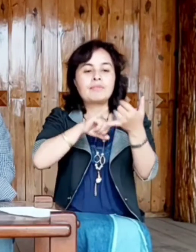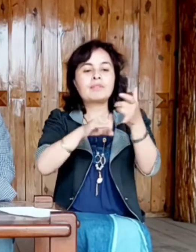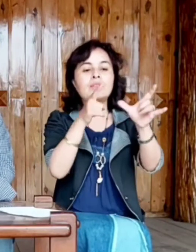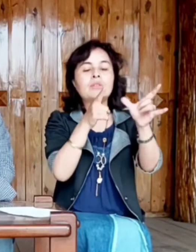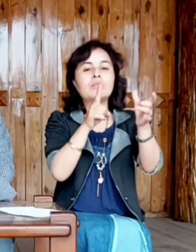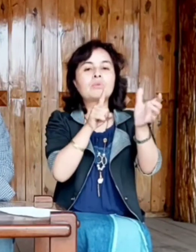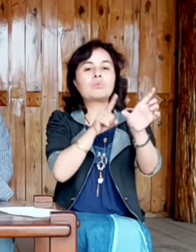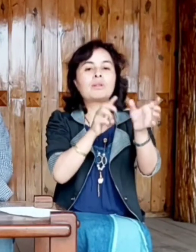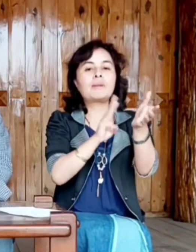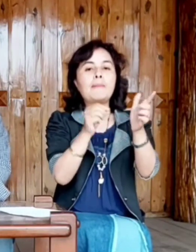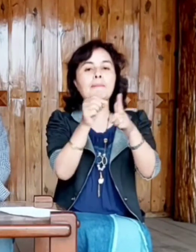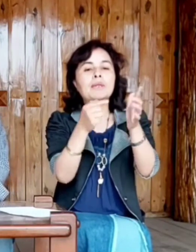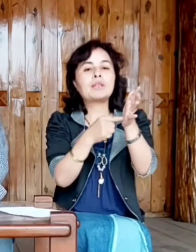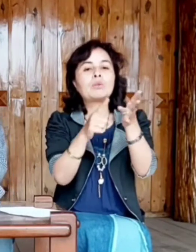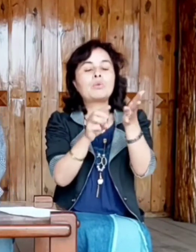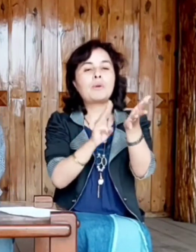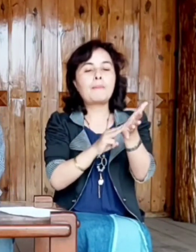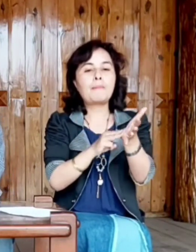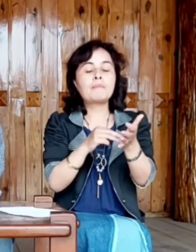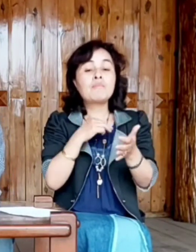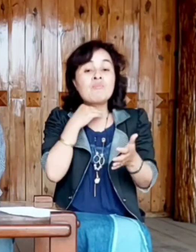Symptoms: fever,